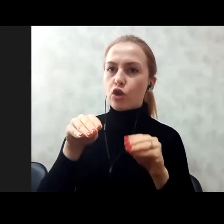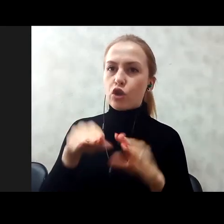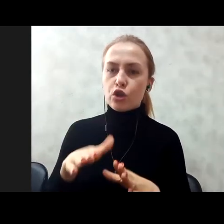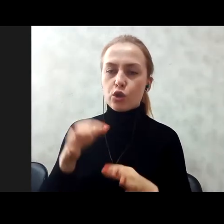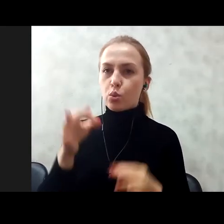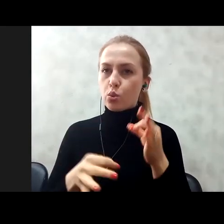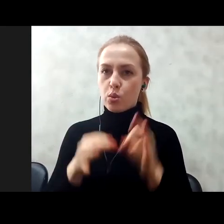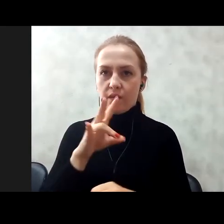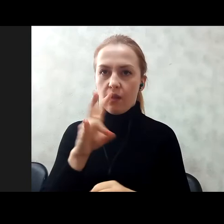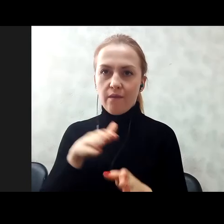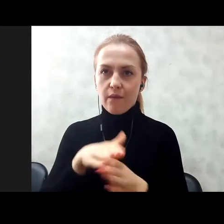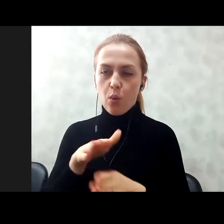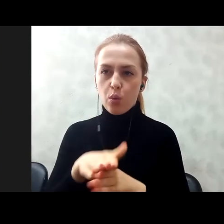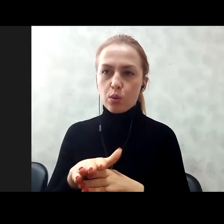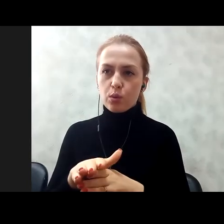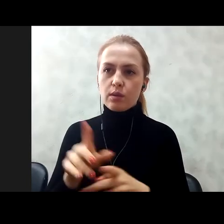or